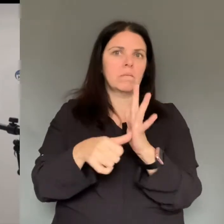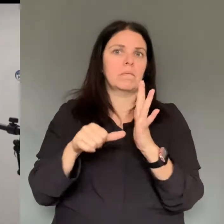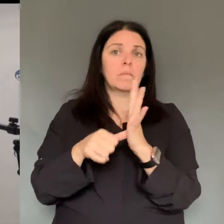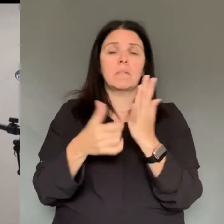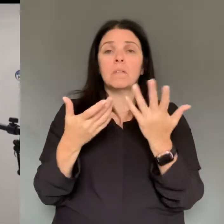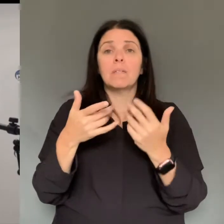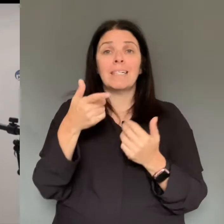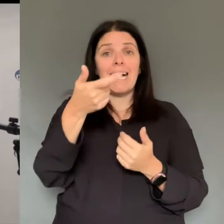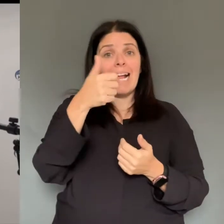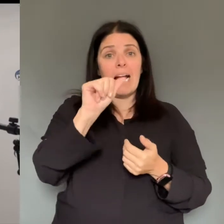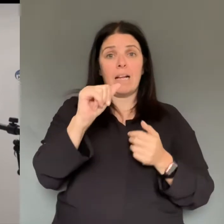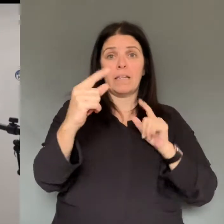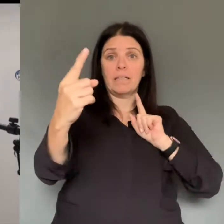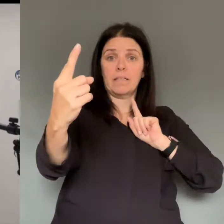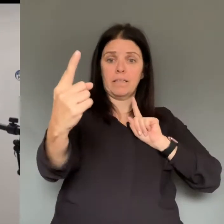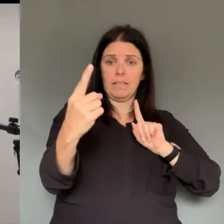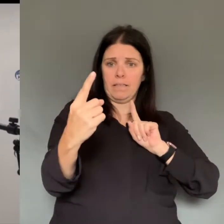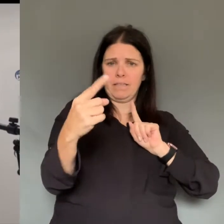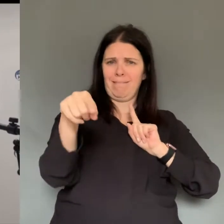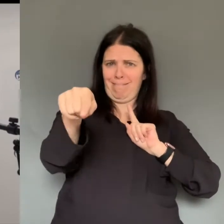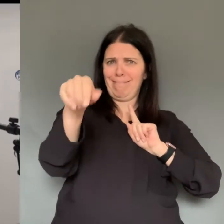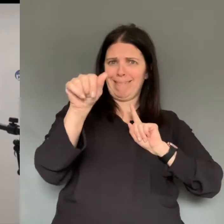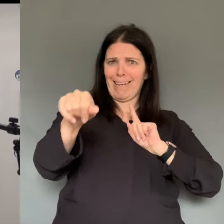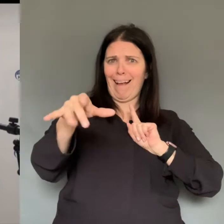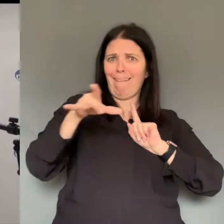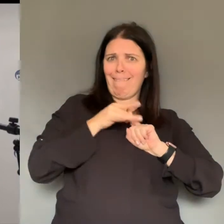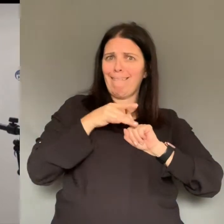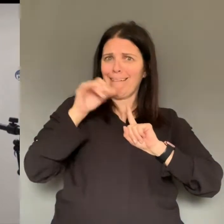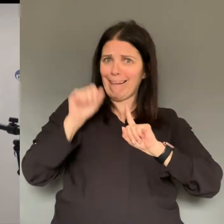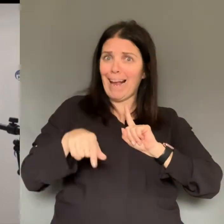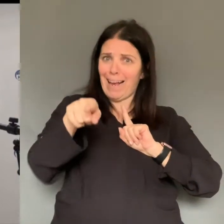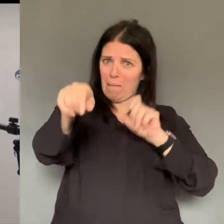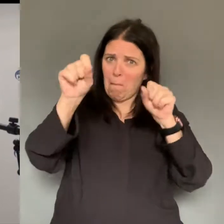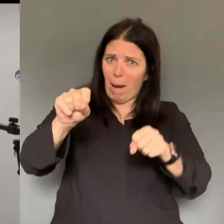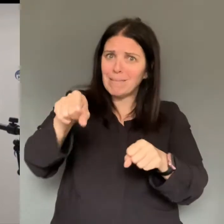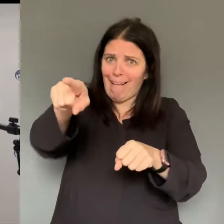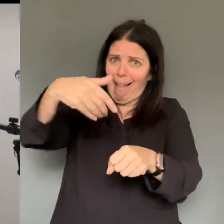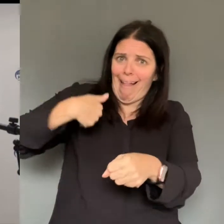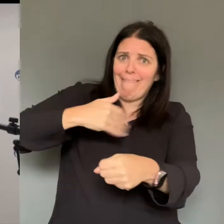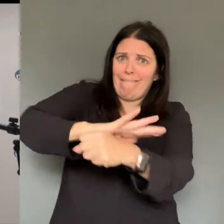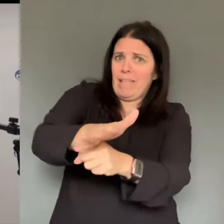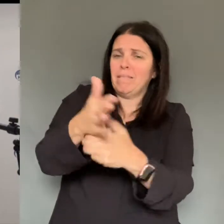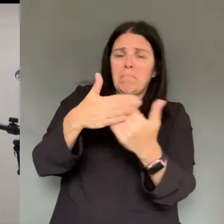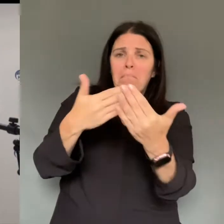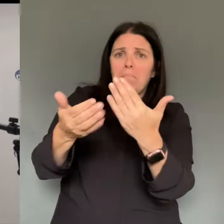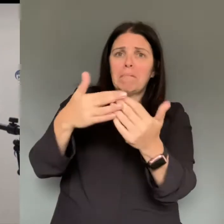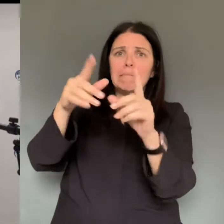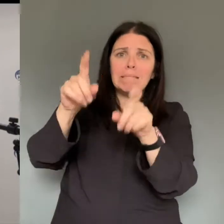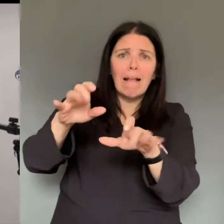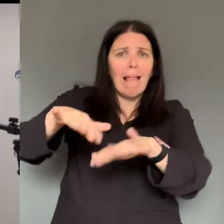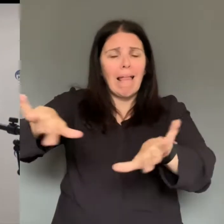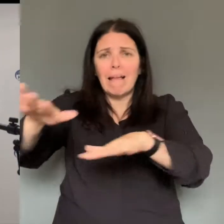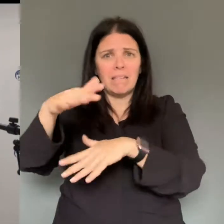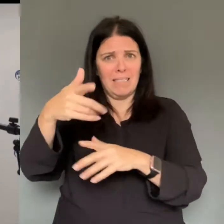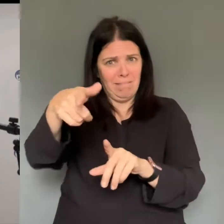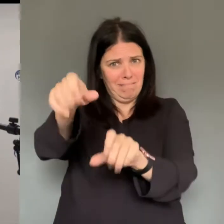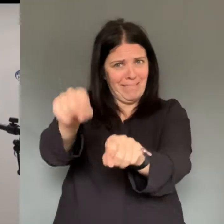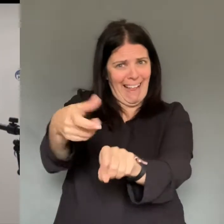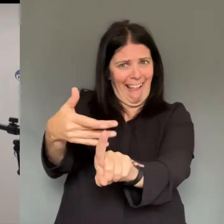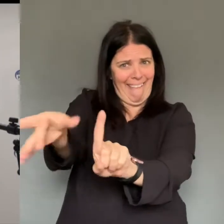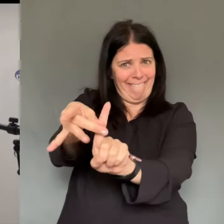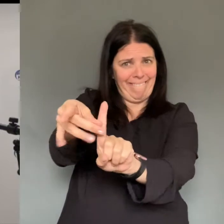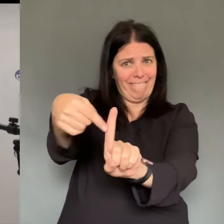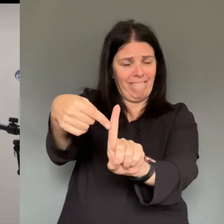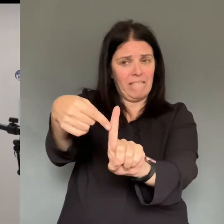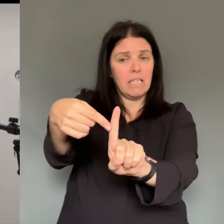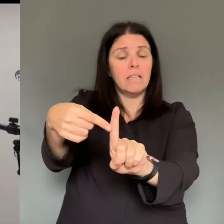be outside, just don't go outside. And if you have to go, do your work and come back as soon as you can. And even